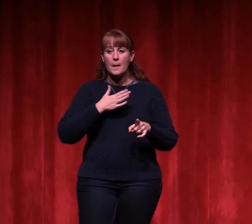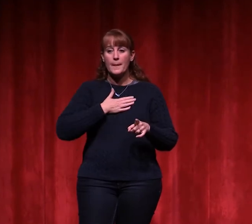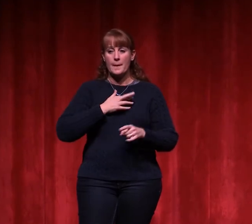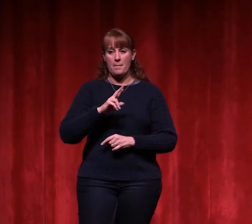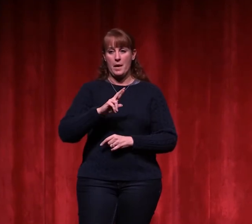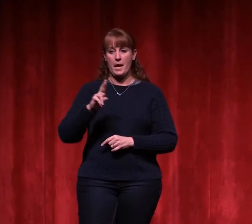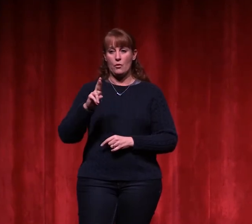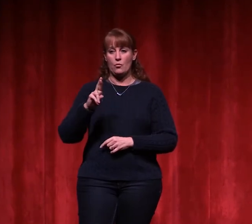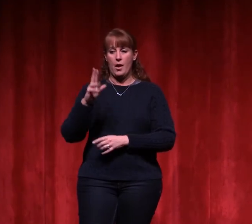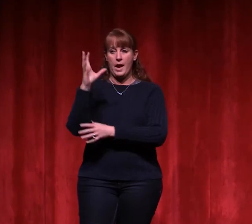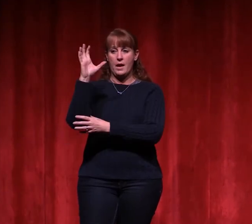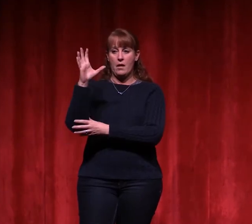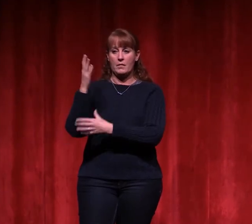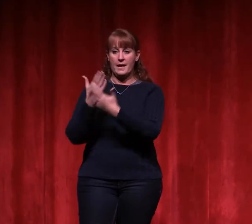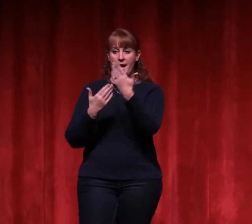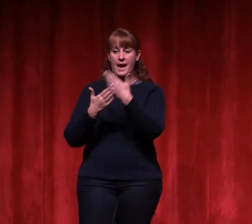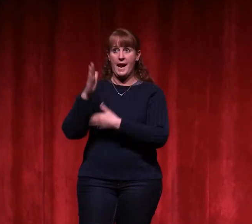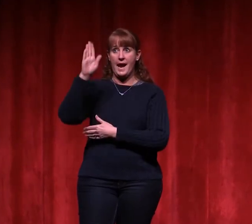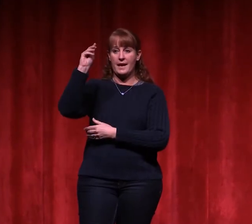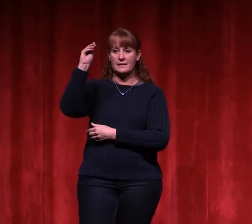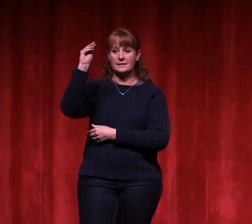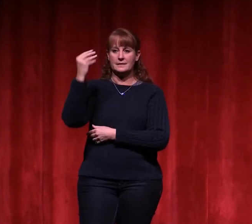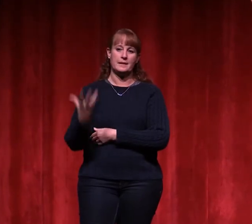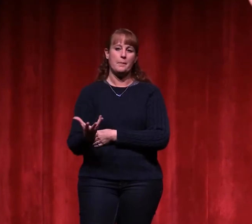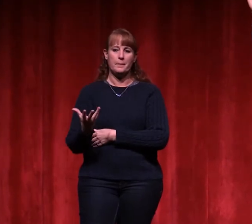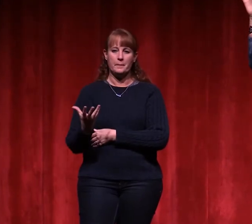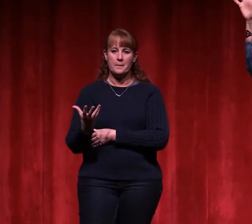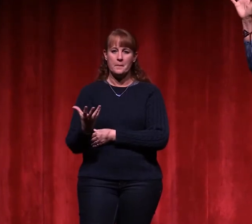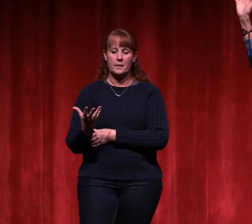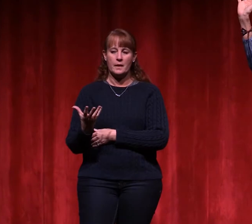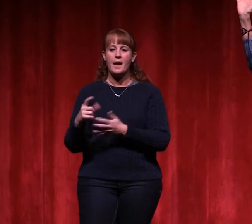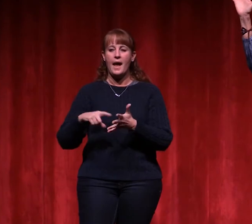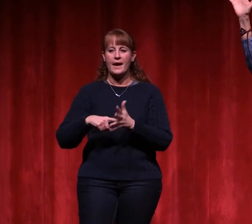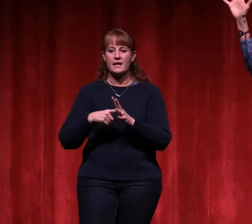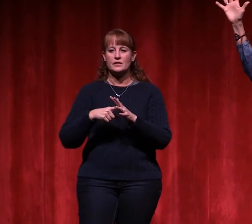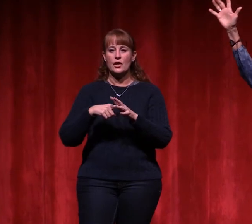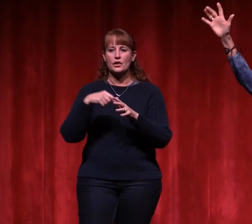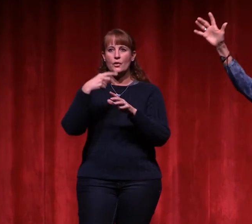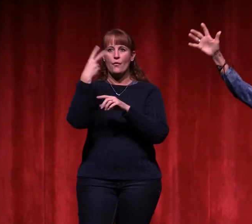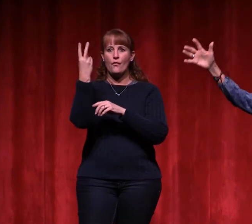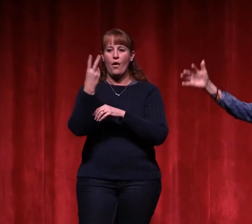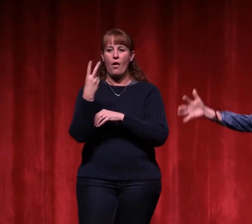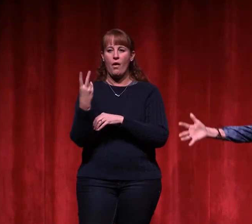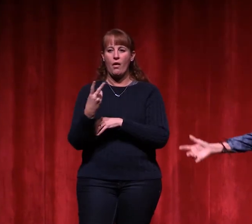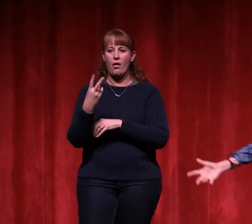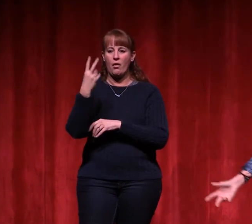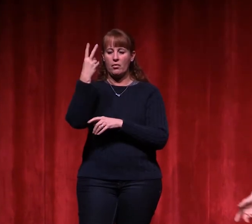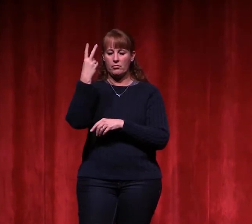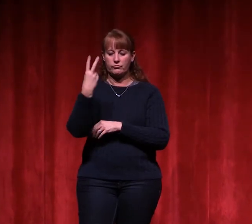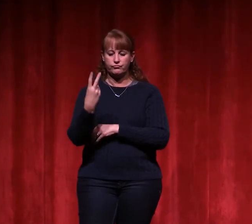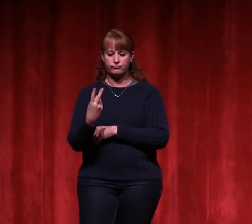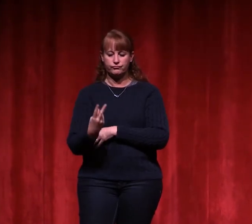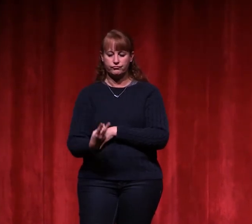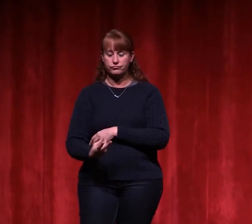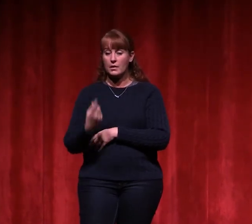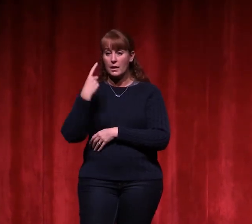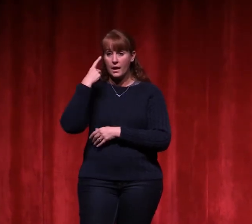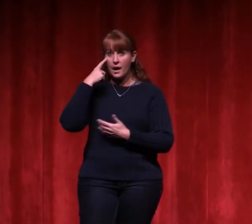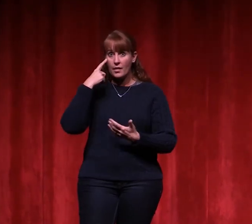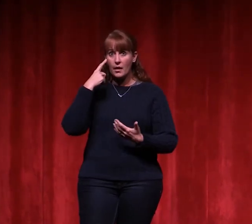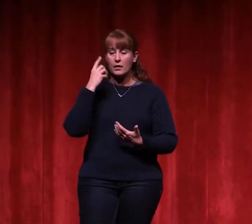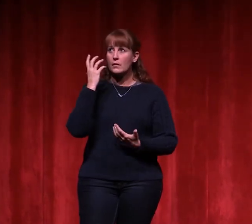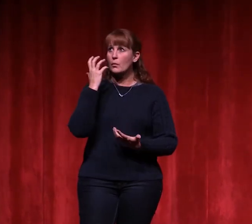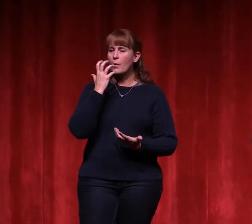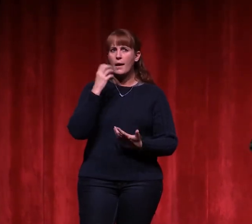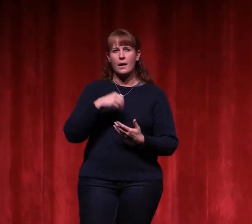my right arm, my right hand slipped, and I began to fall. I thought,